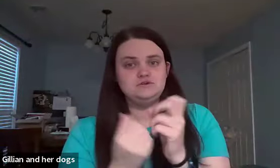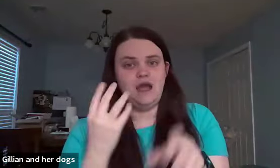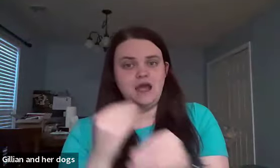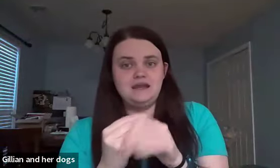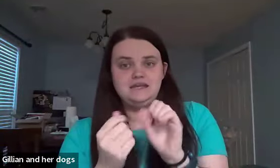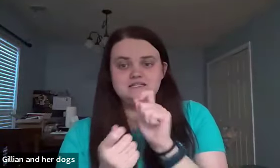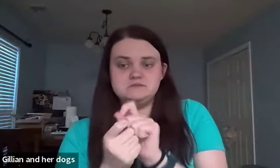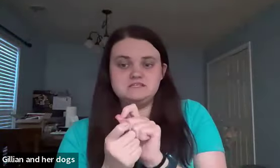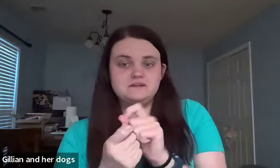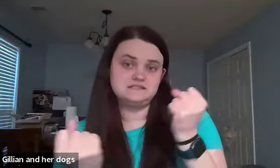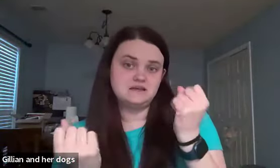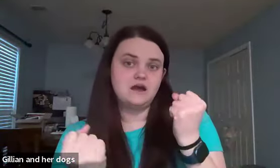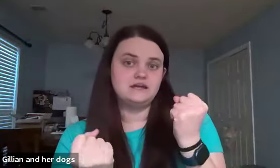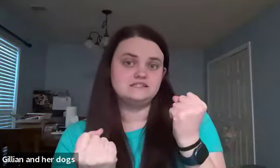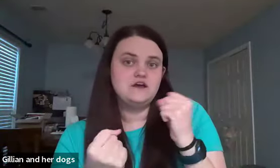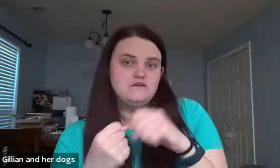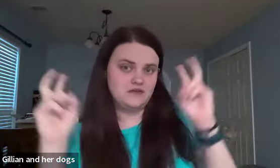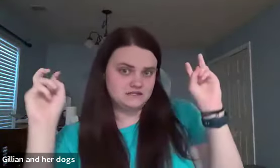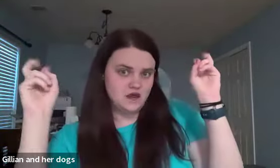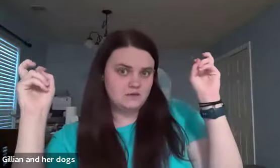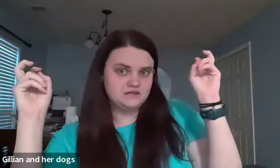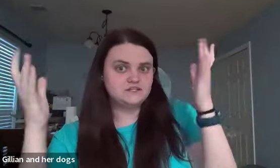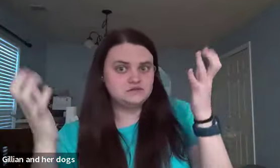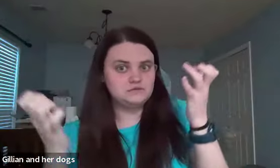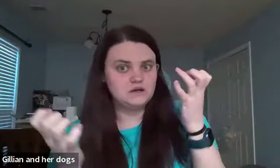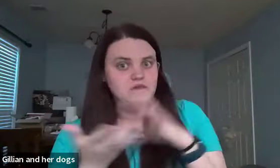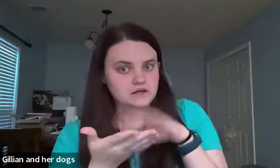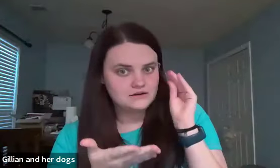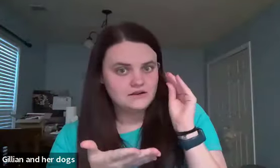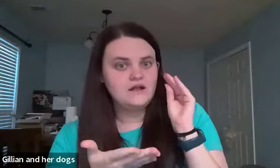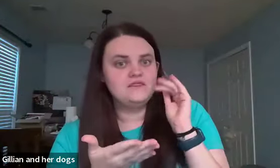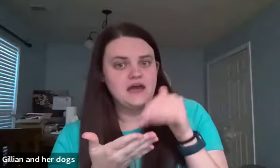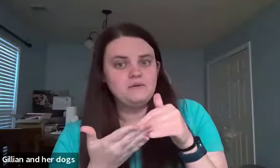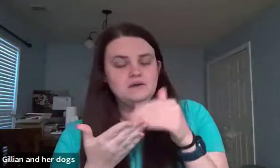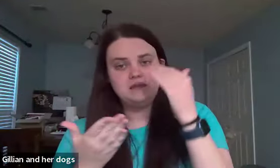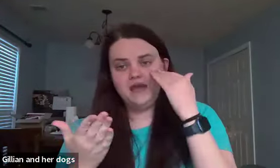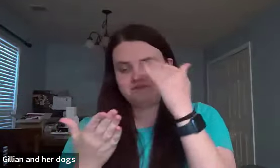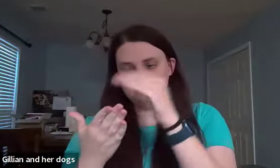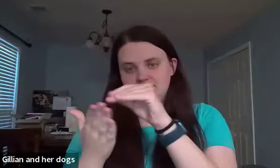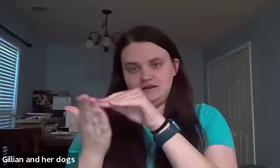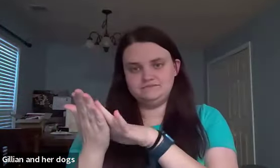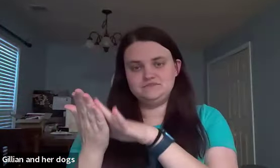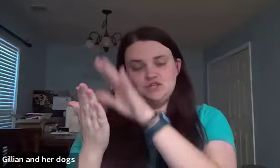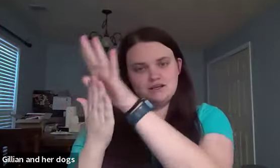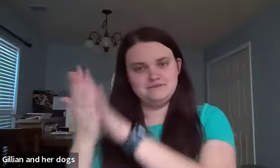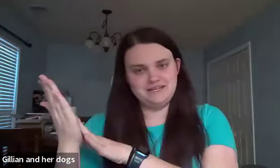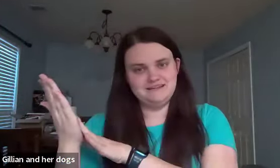to add any specific signs for that topic that you want to learn. That way we have it kind of